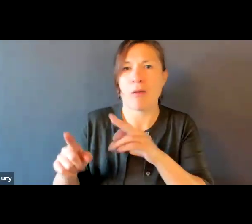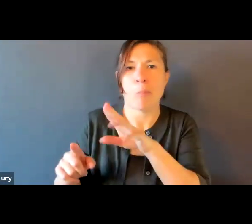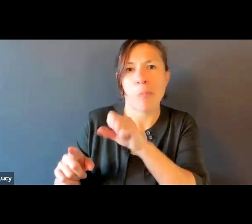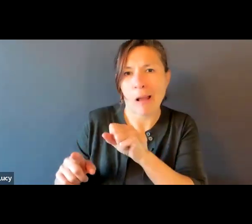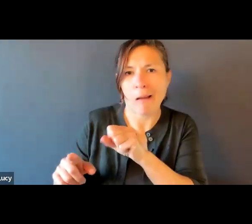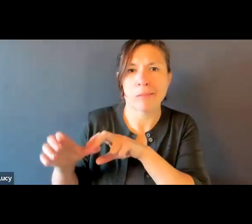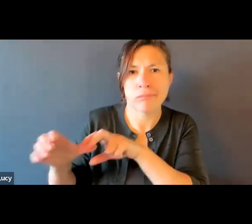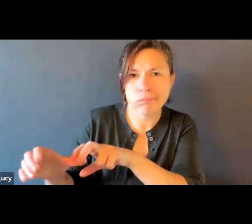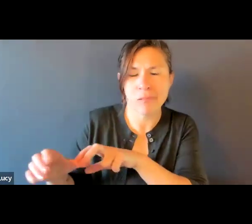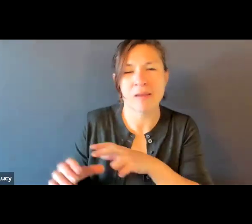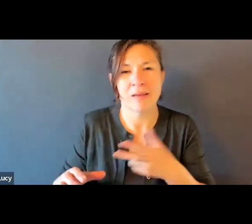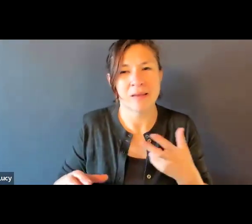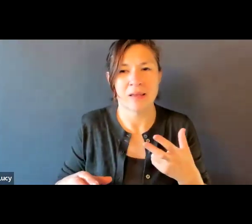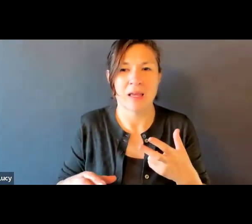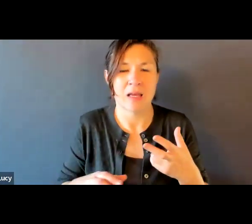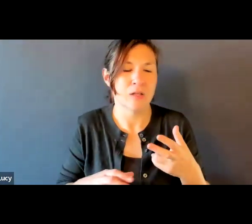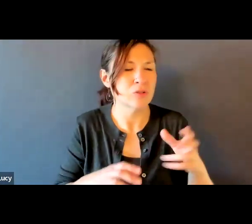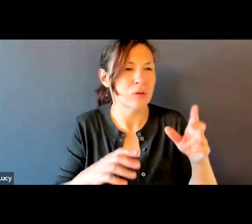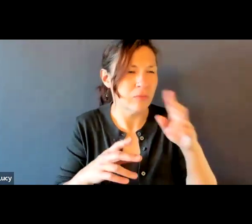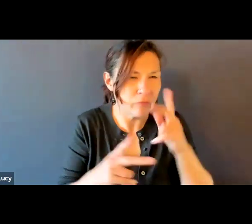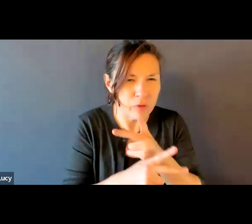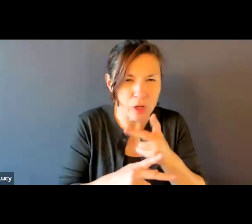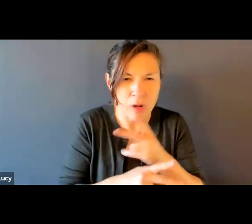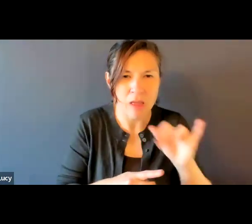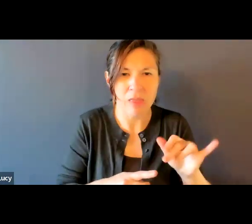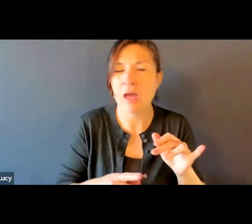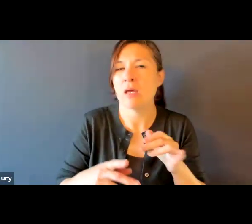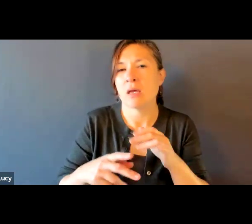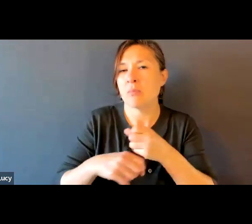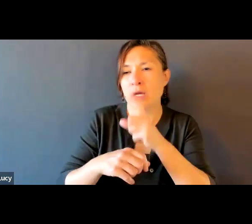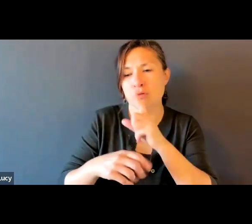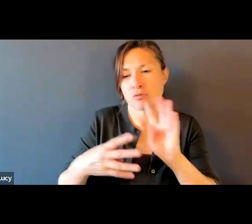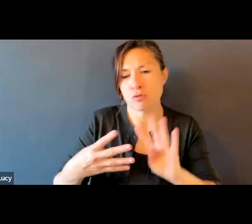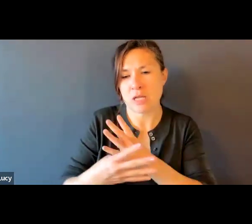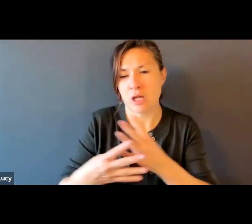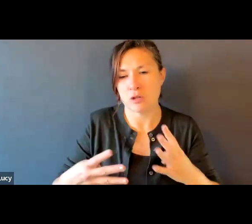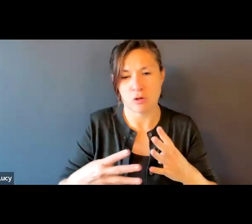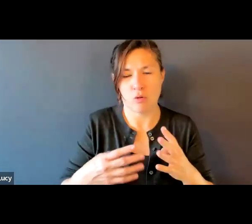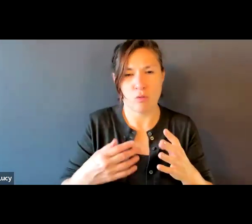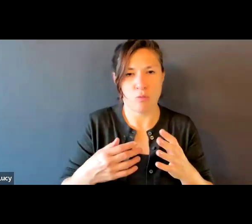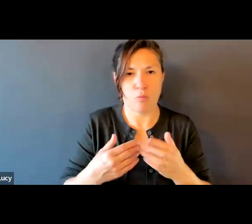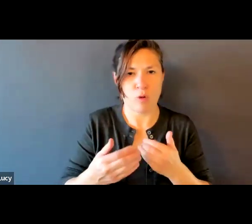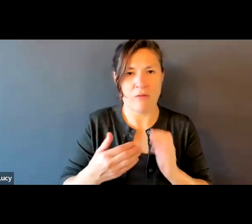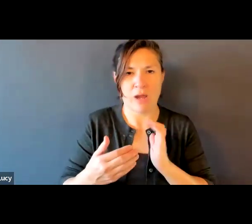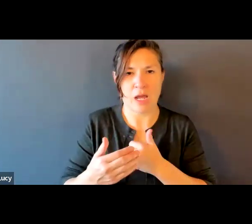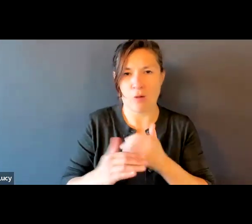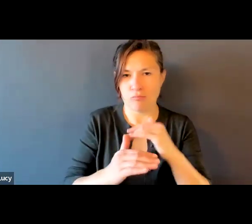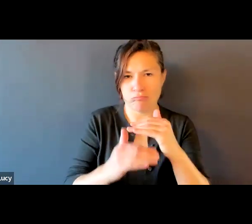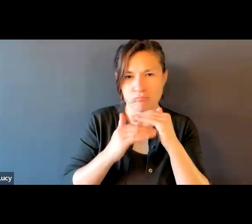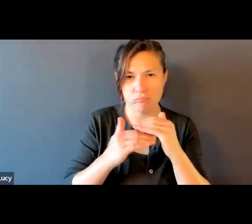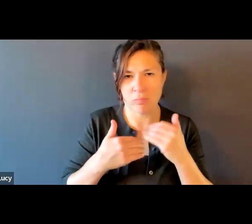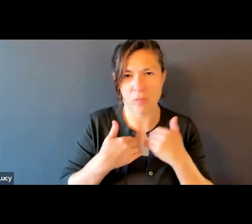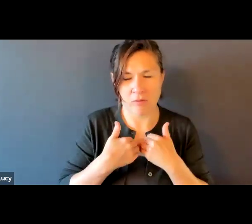and, make sure that we're scheduling within our parameters as we work to, do some of this other work with ridership